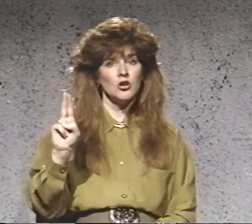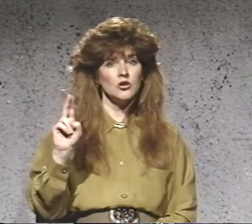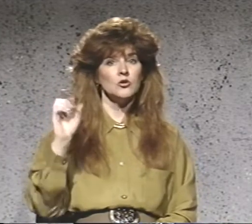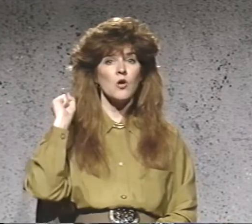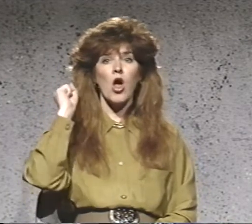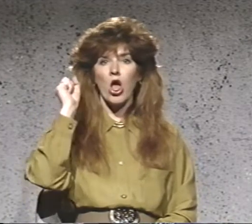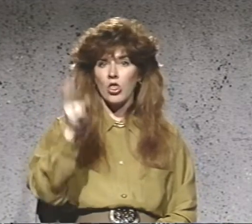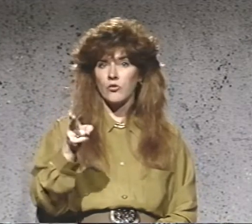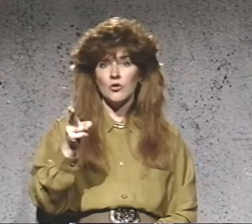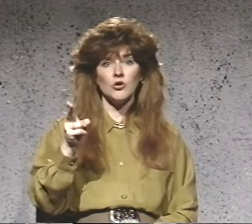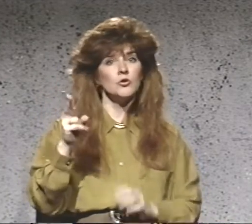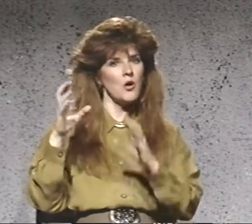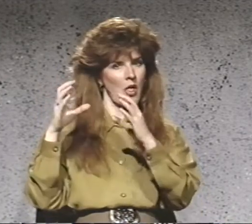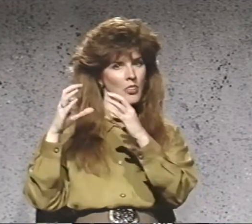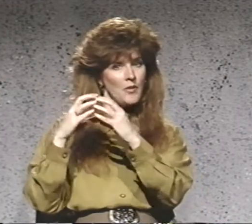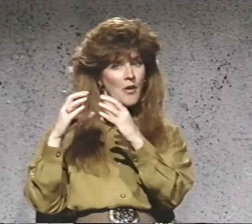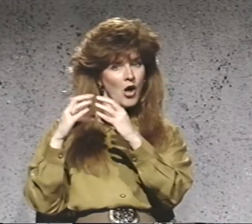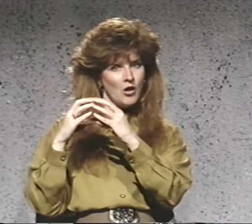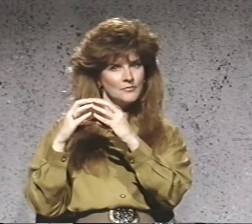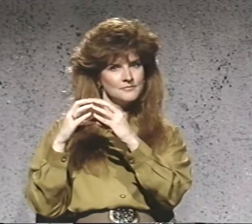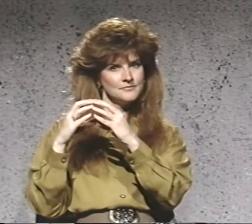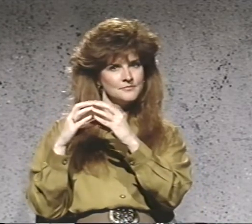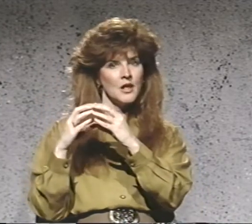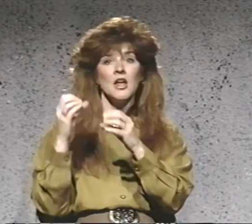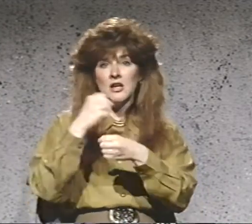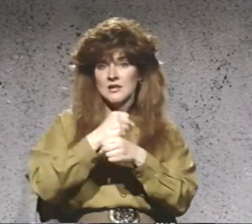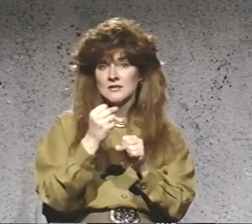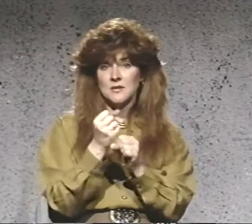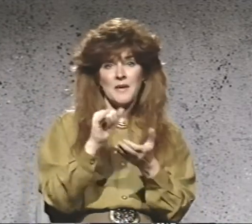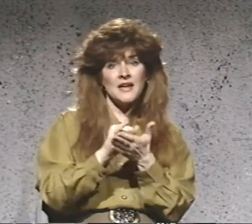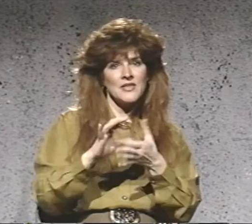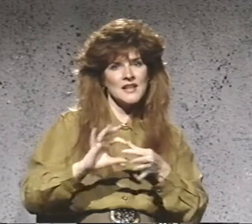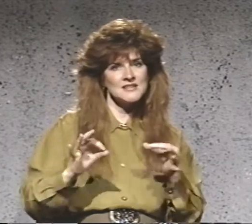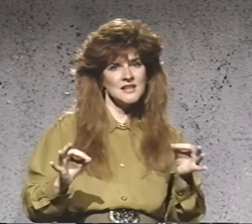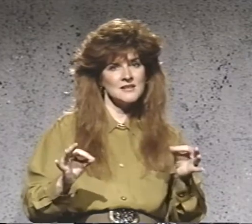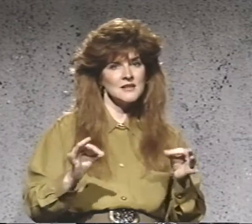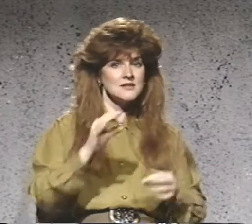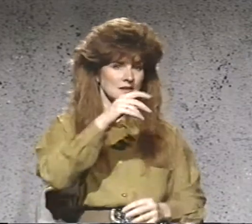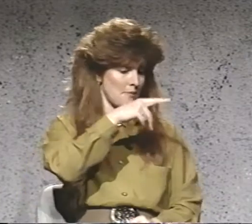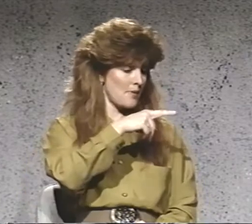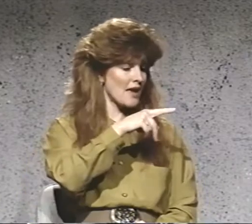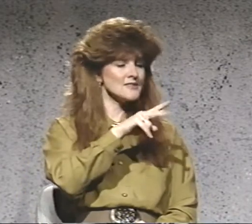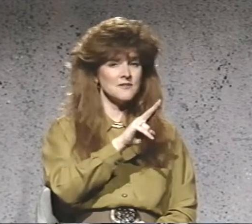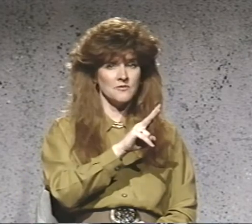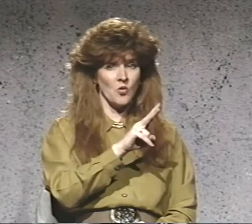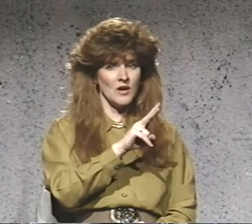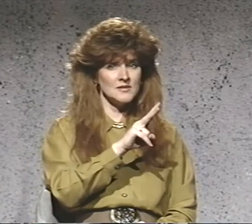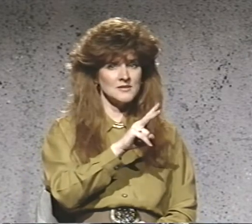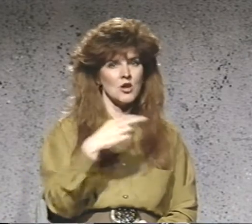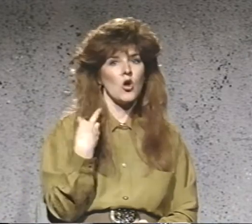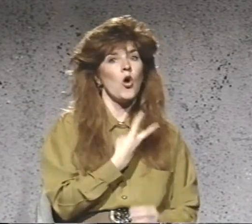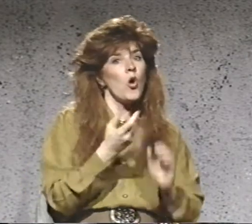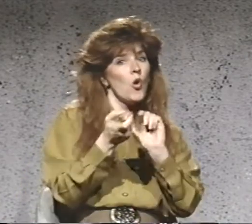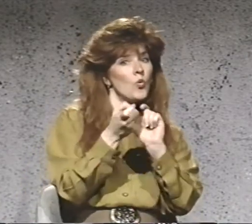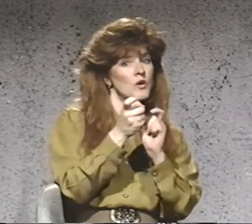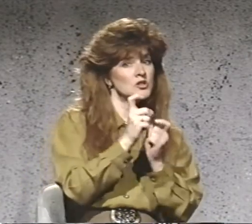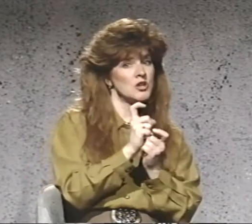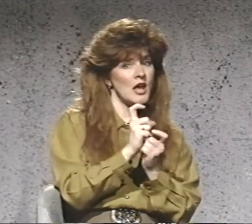Lou threw the ball. To make that sentence passive voice, we change